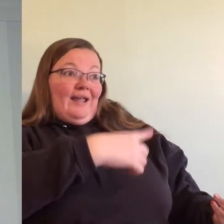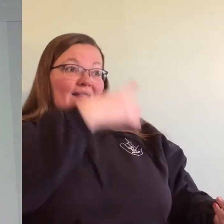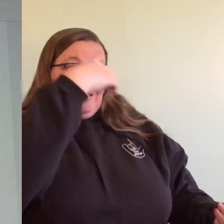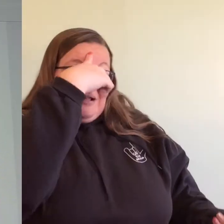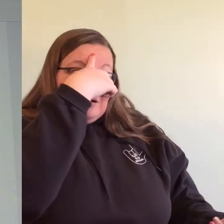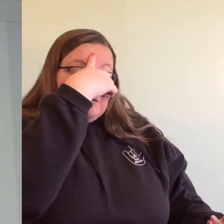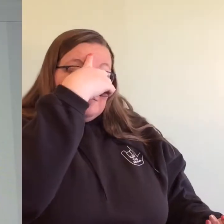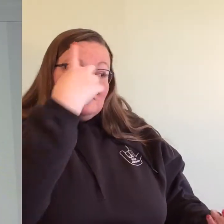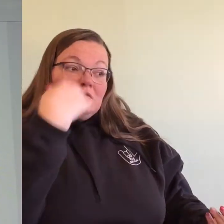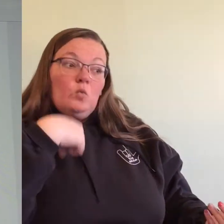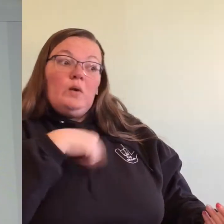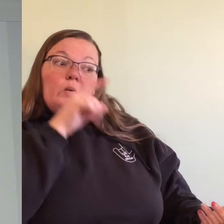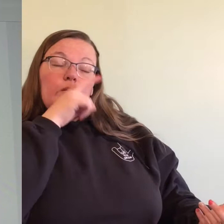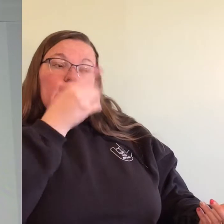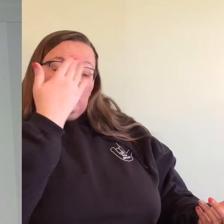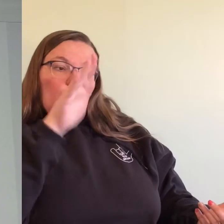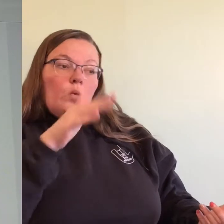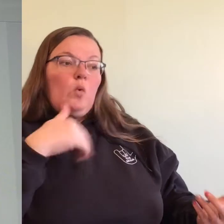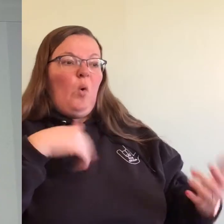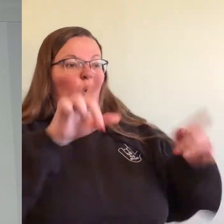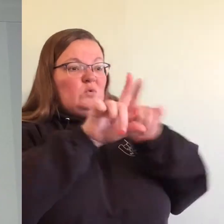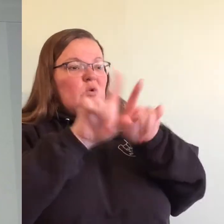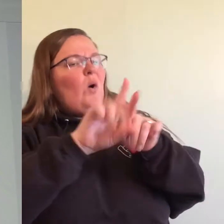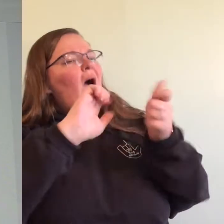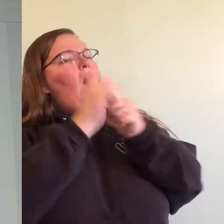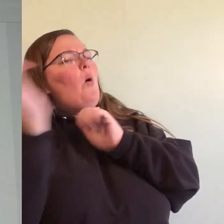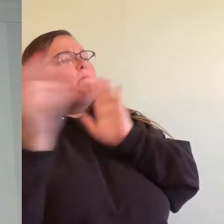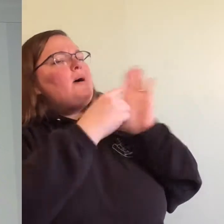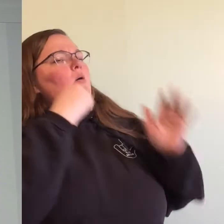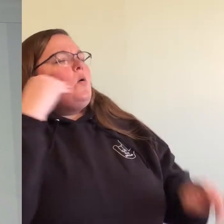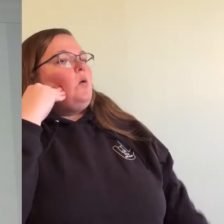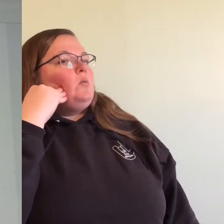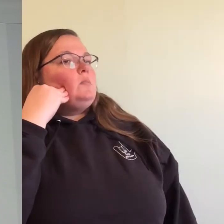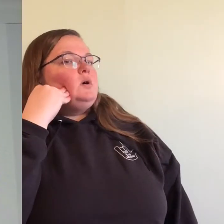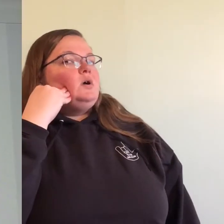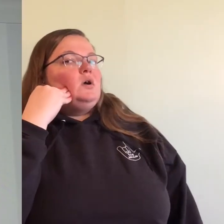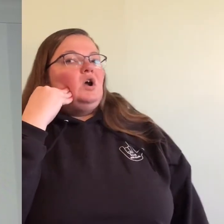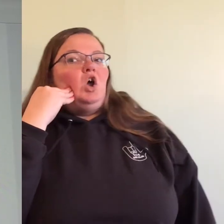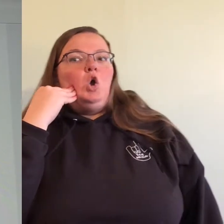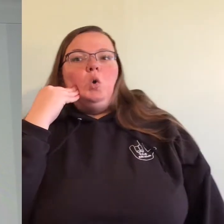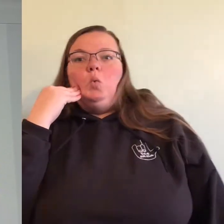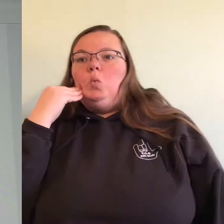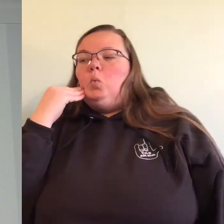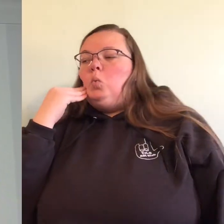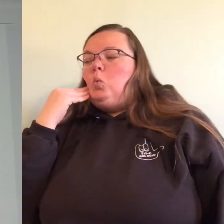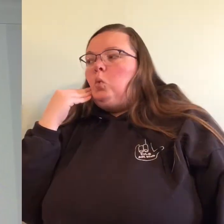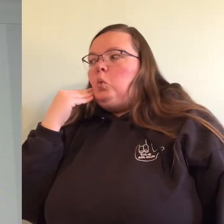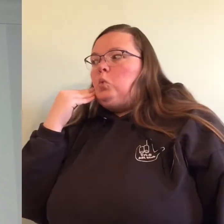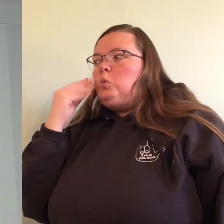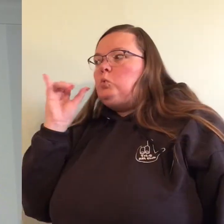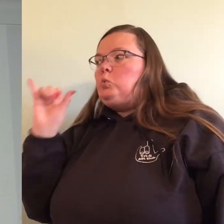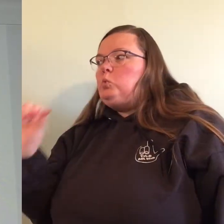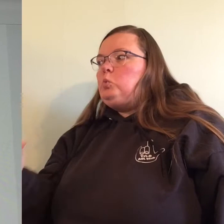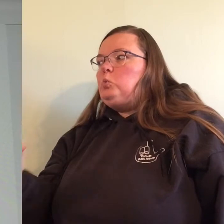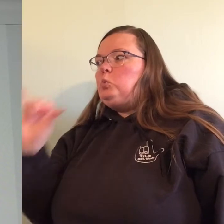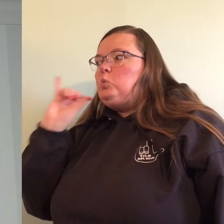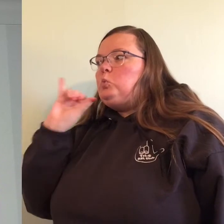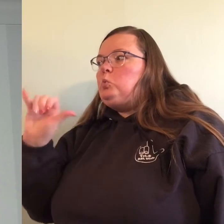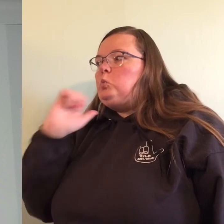Has anyone the least idea of the way home from here? Good Scott, said Peter. I hadn't thought of that.